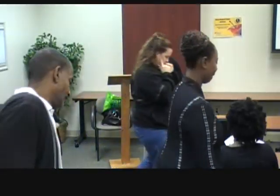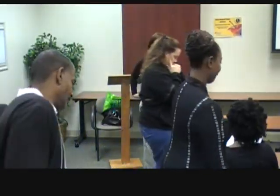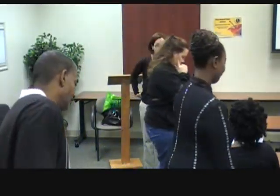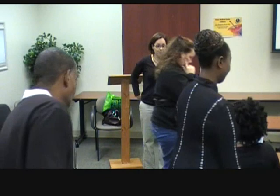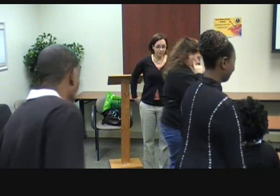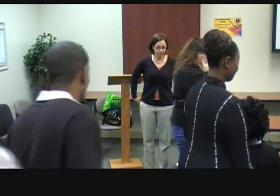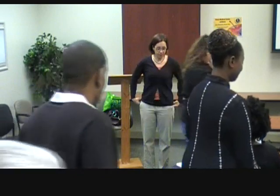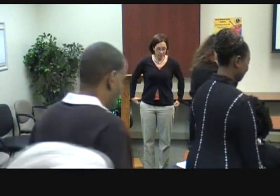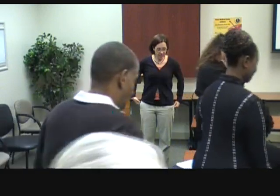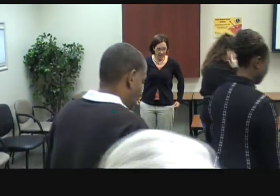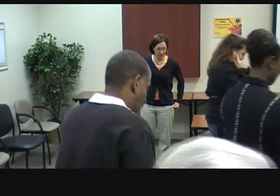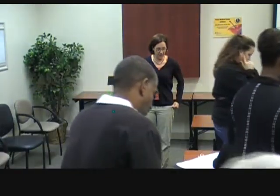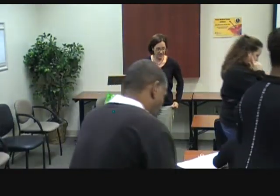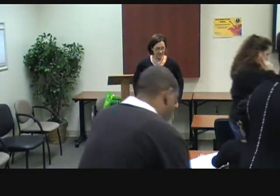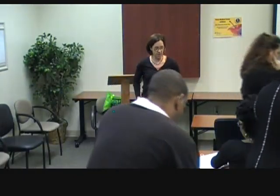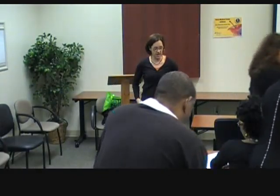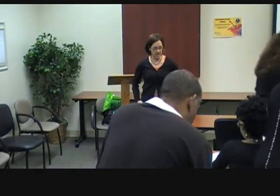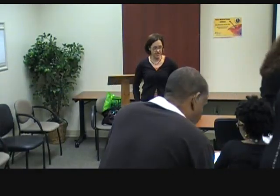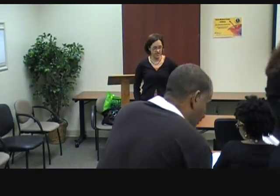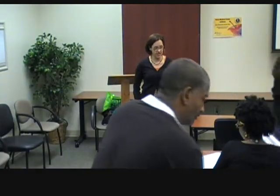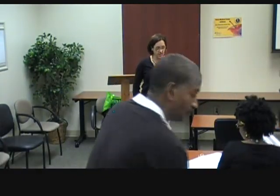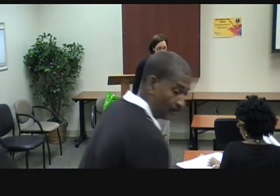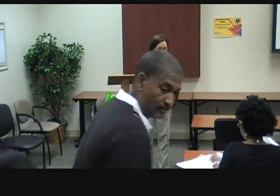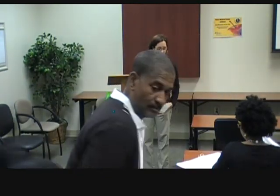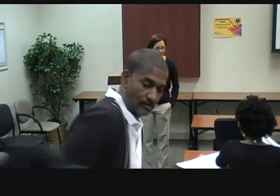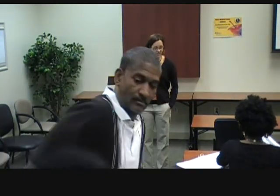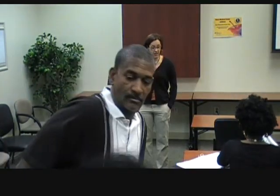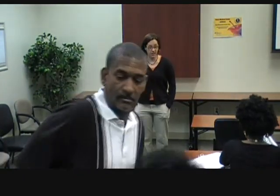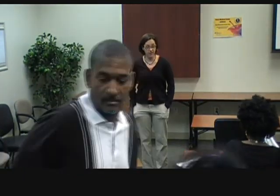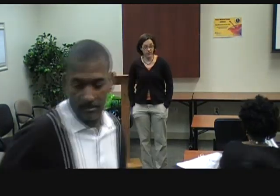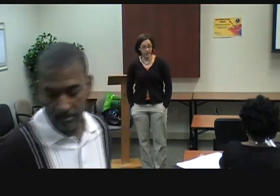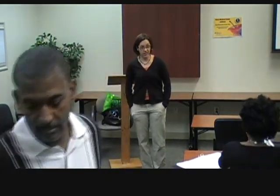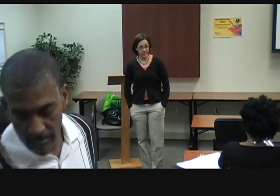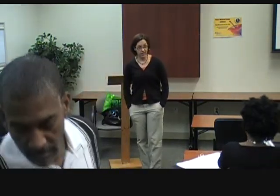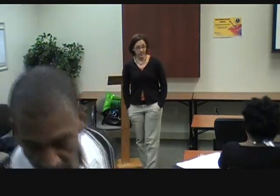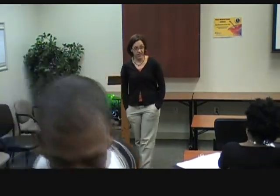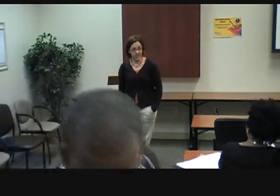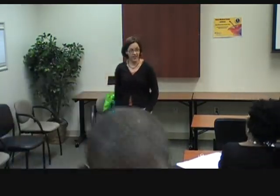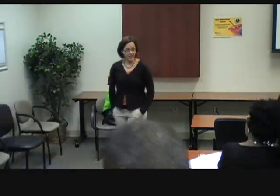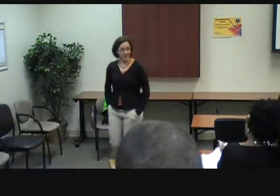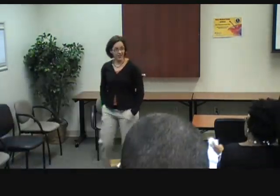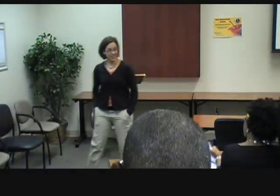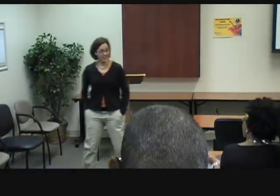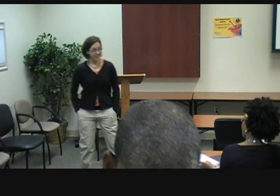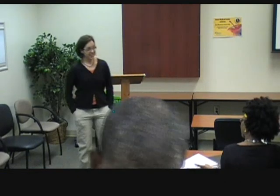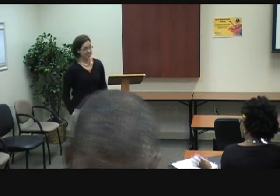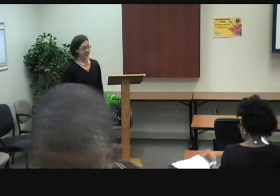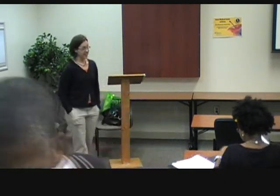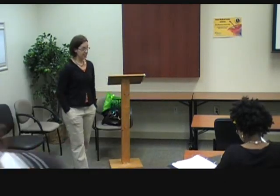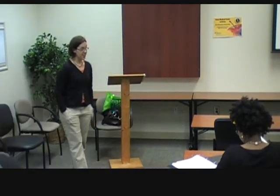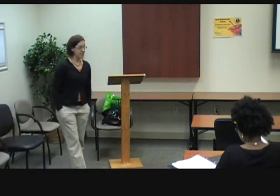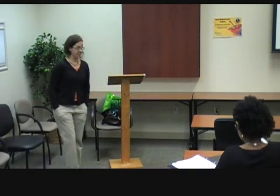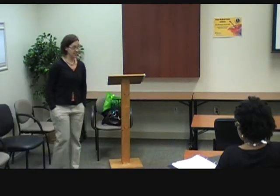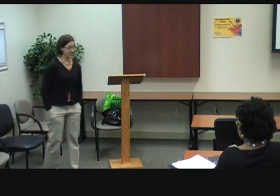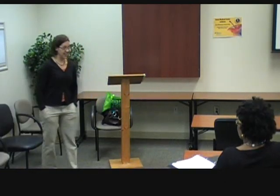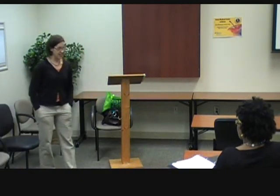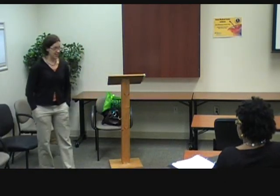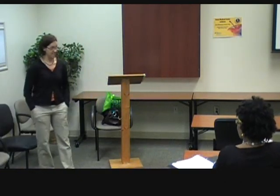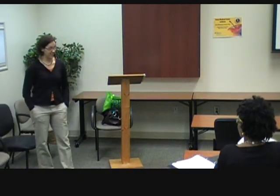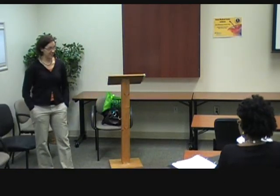game. Friends of mine went to South Africa and they learned South African sign